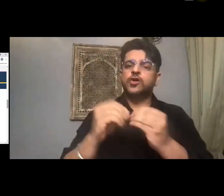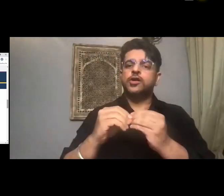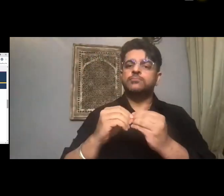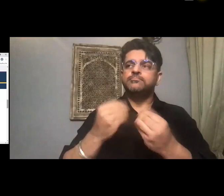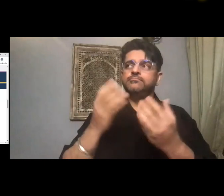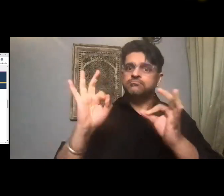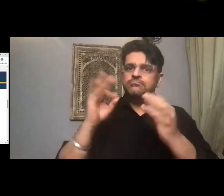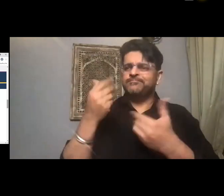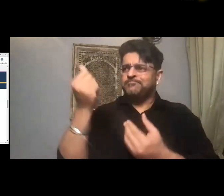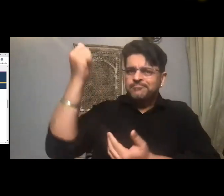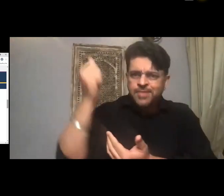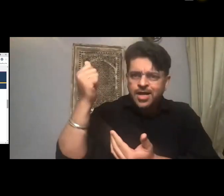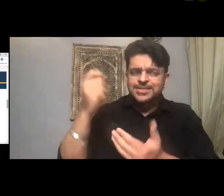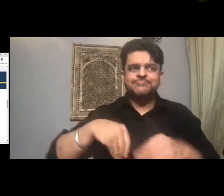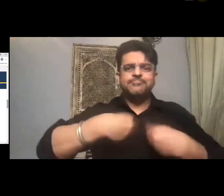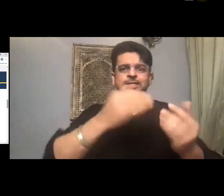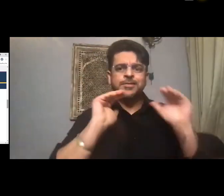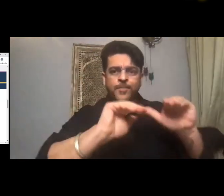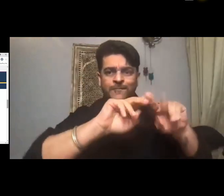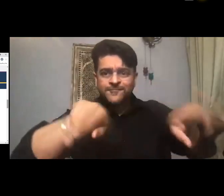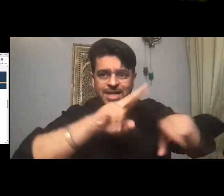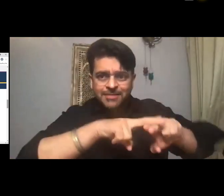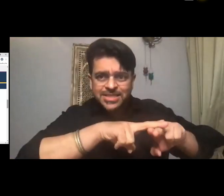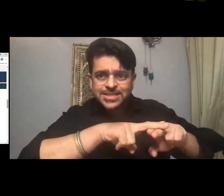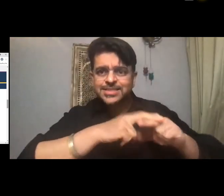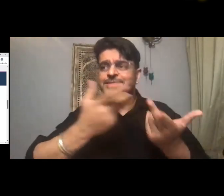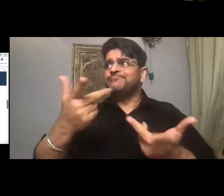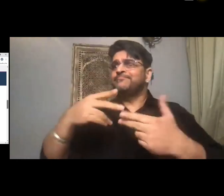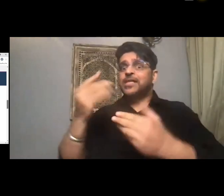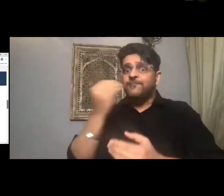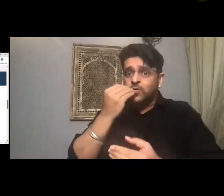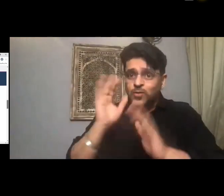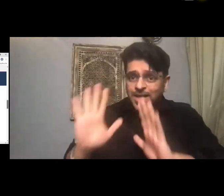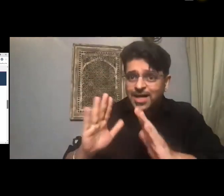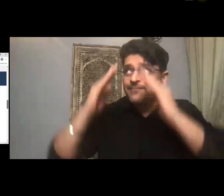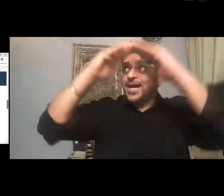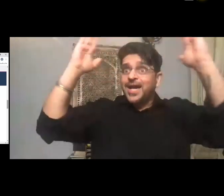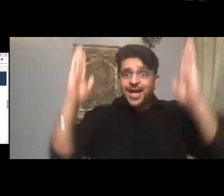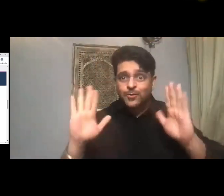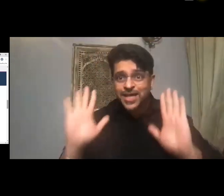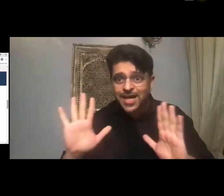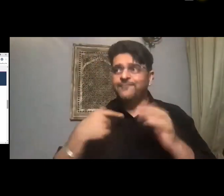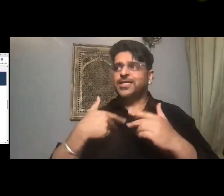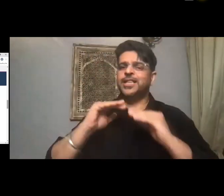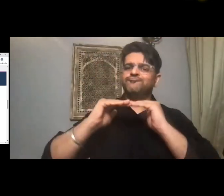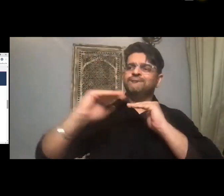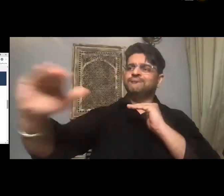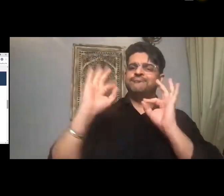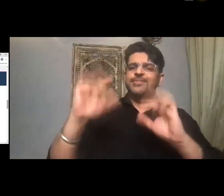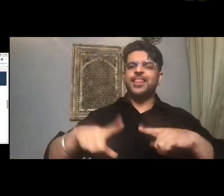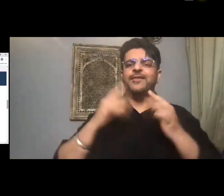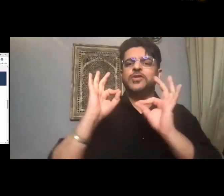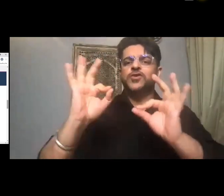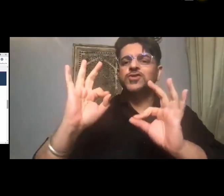Livelihood, that means jobs, employability services, supporting families, and having